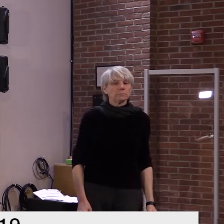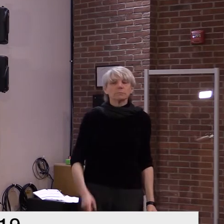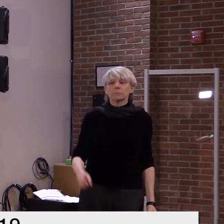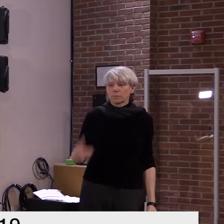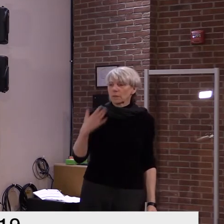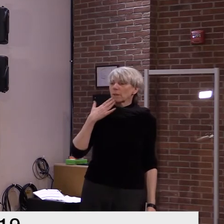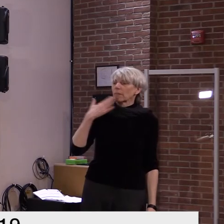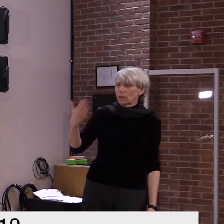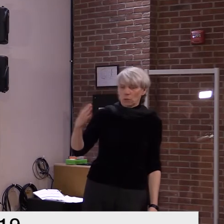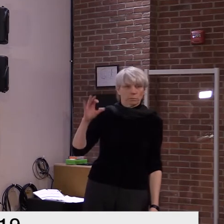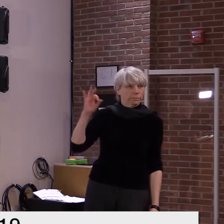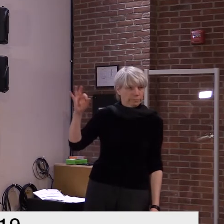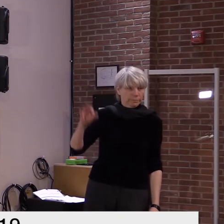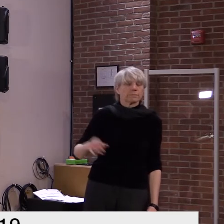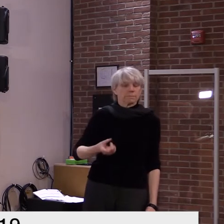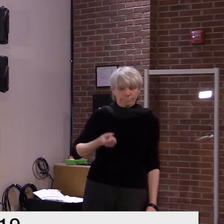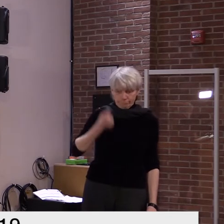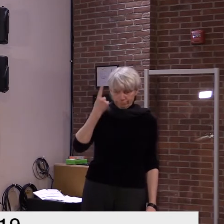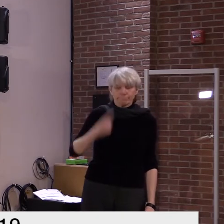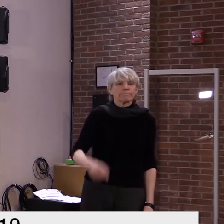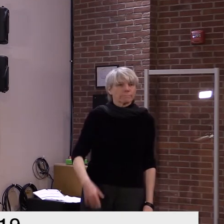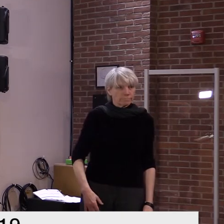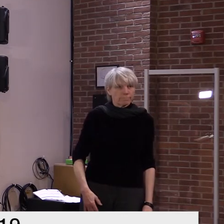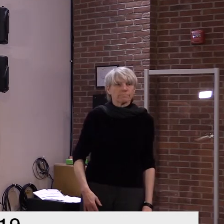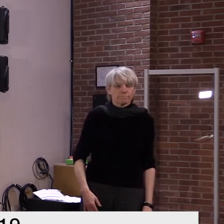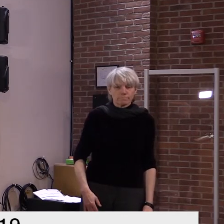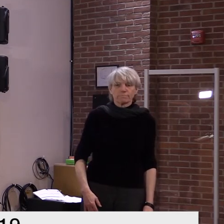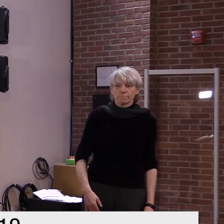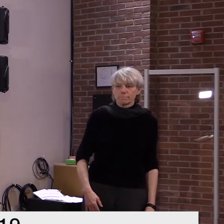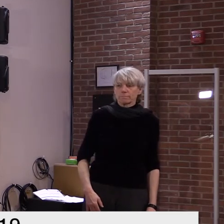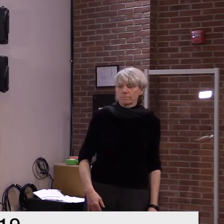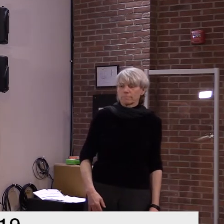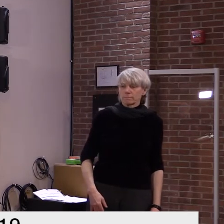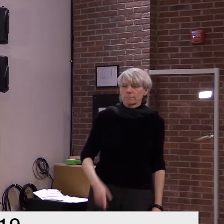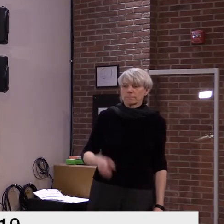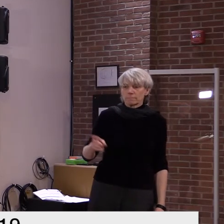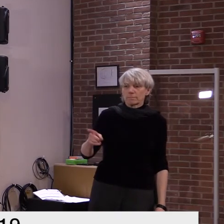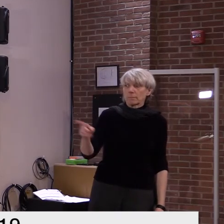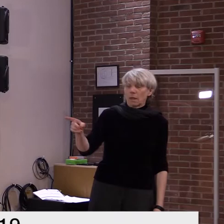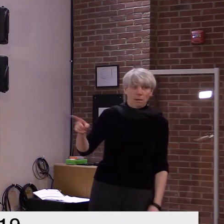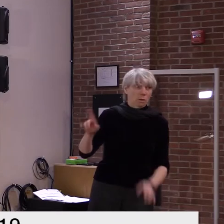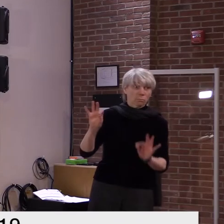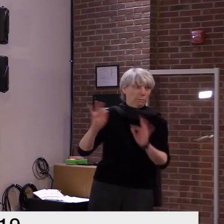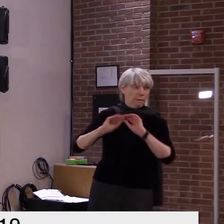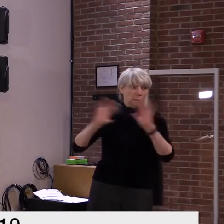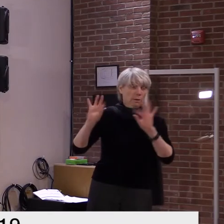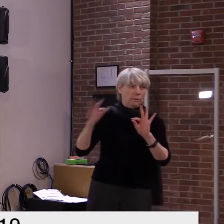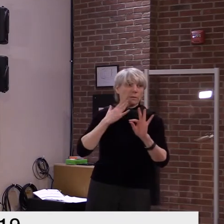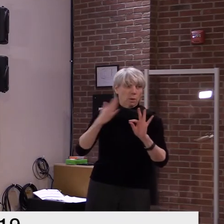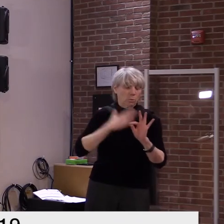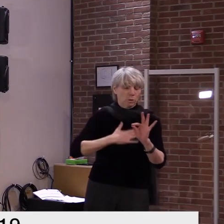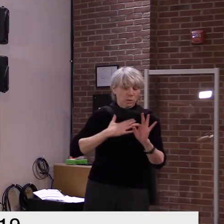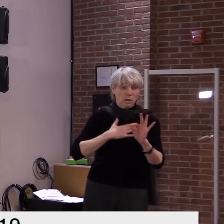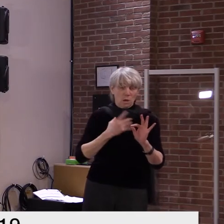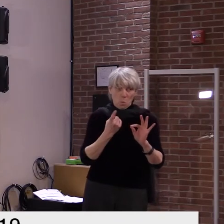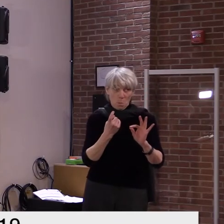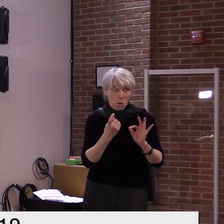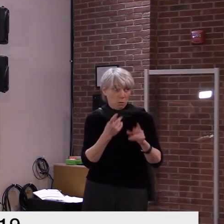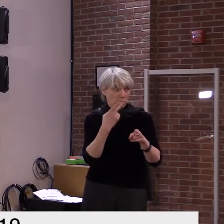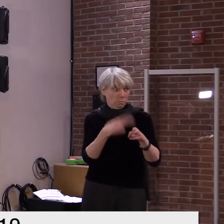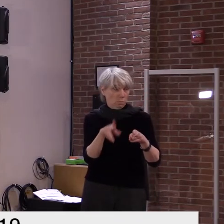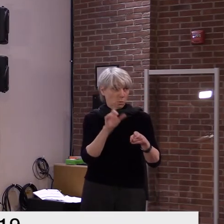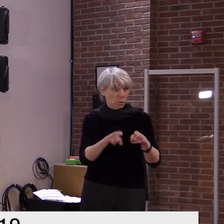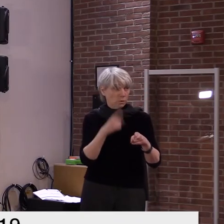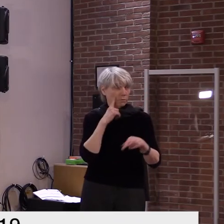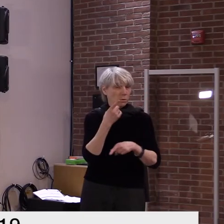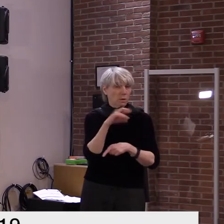Thank you very much. I think that you may not have think that thought was helpful, but I did. If I have one more question, a small question for